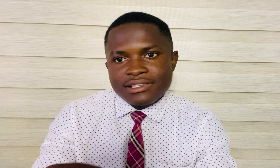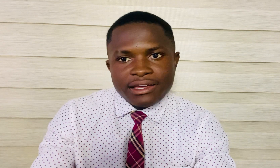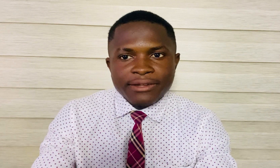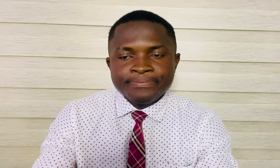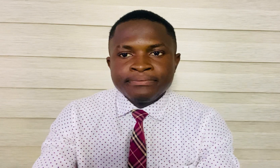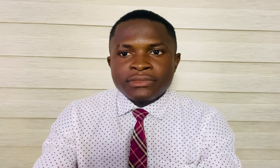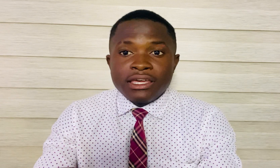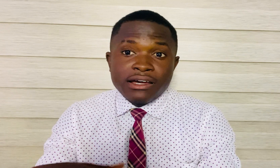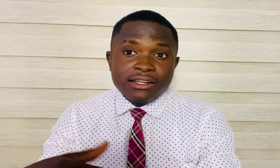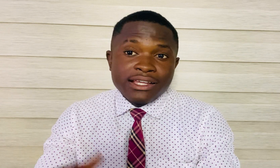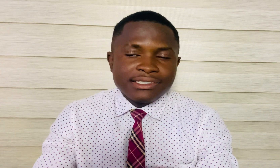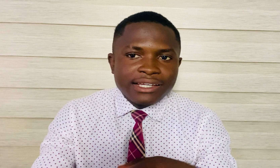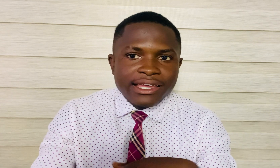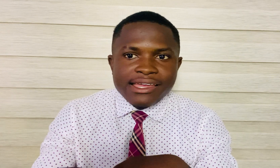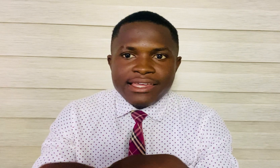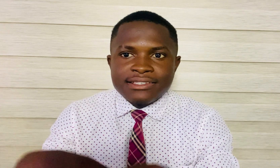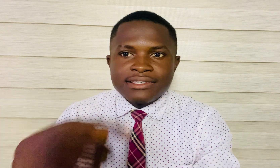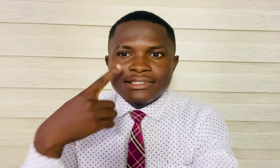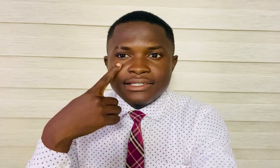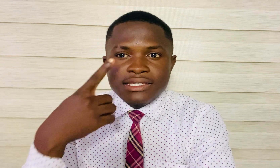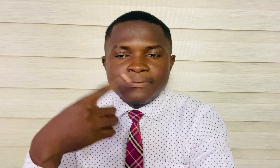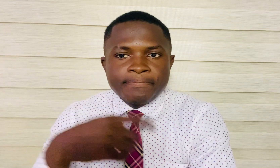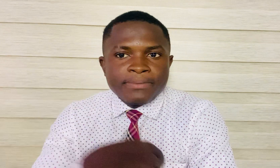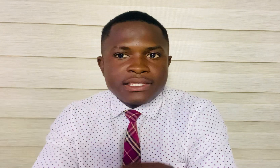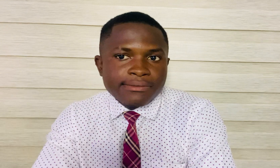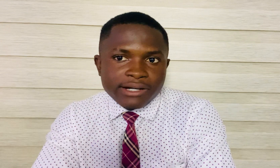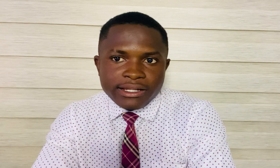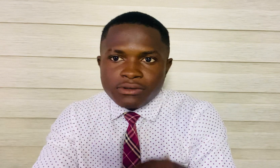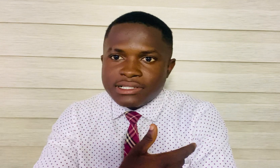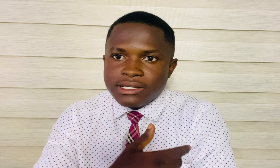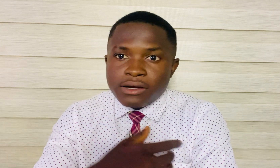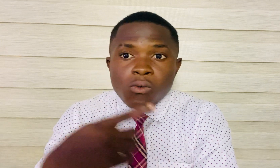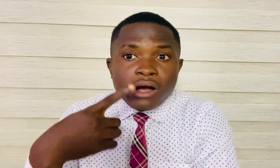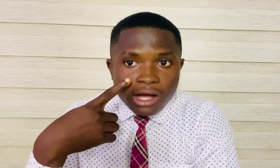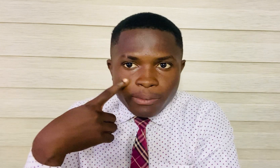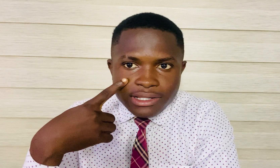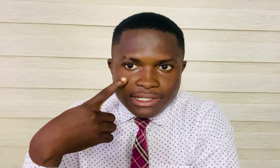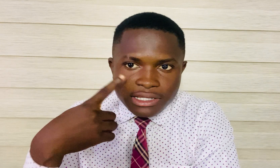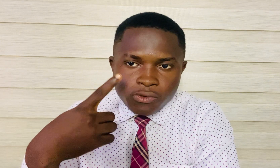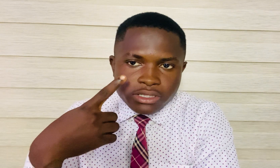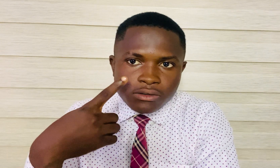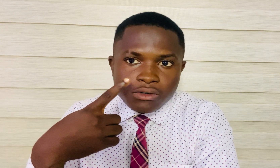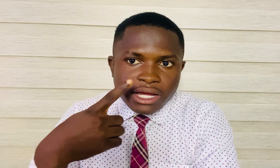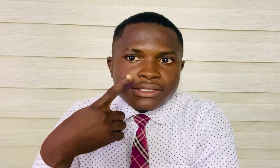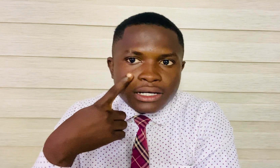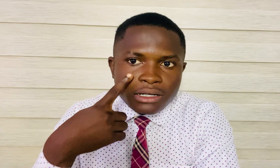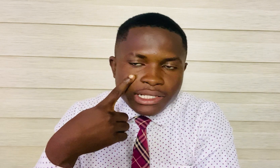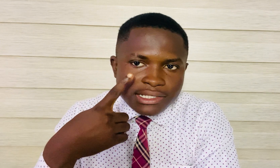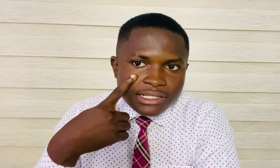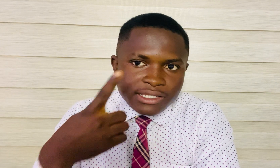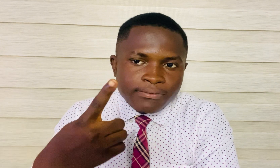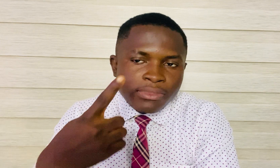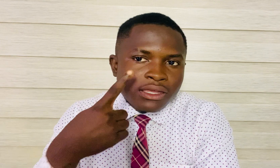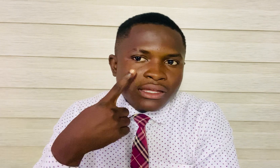sign. Now the next sign is see. Somebody would say, oh, come and see with your own eyes. Come and see.